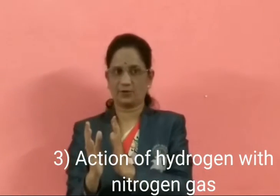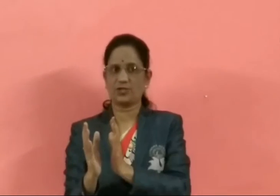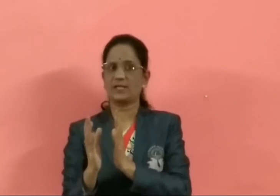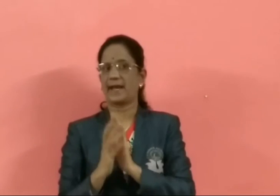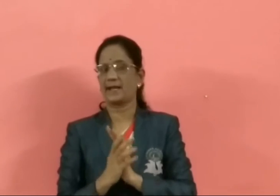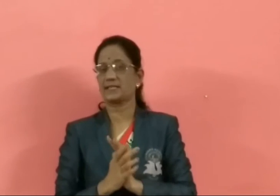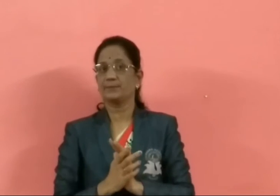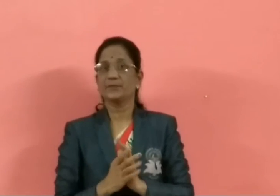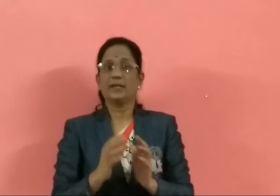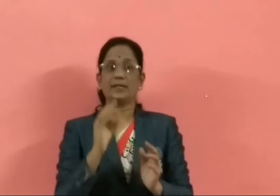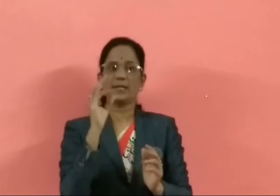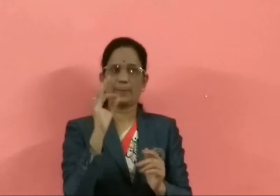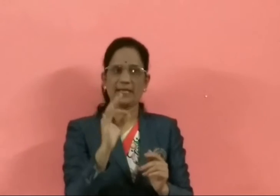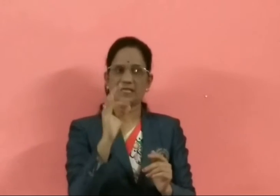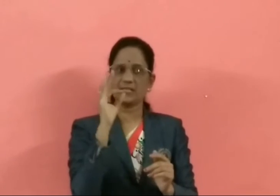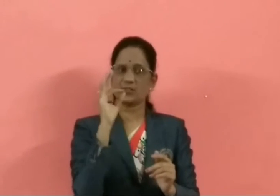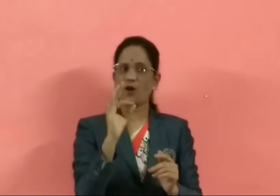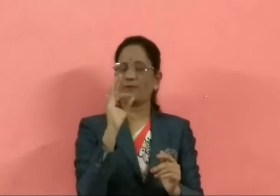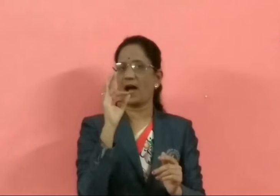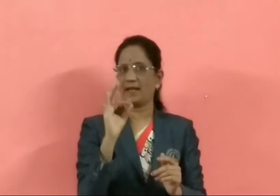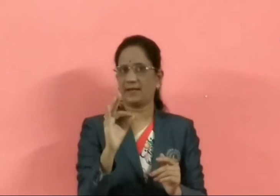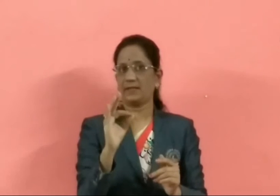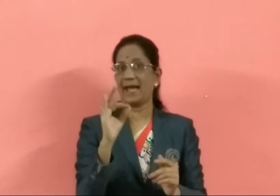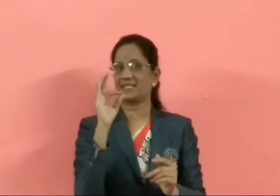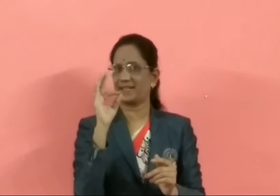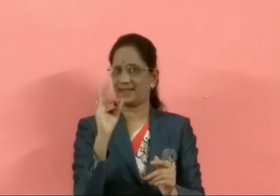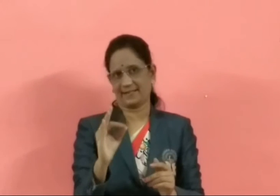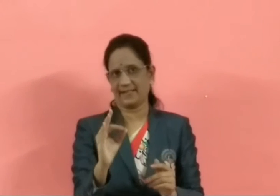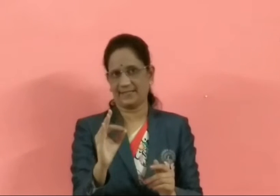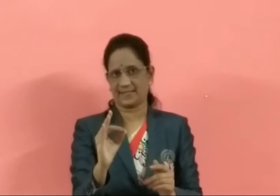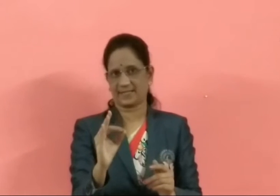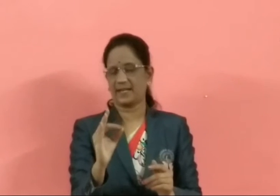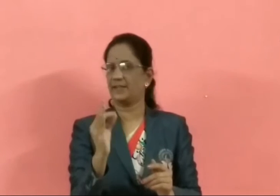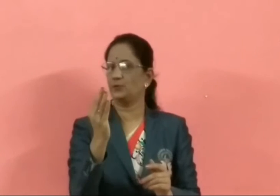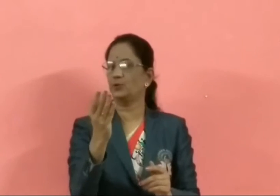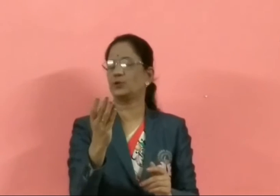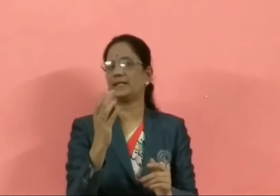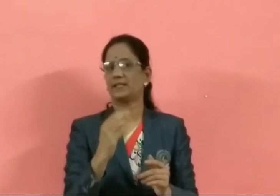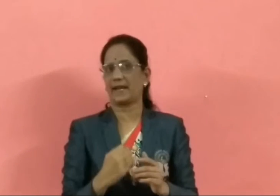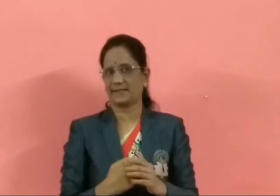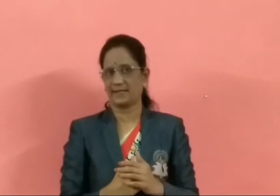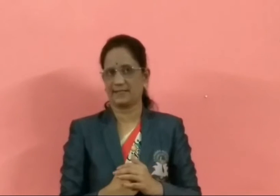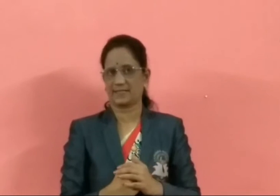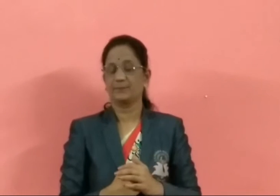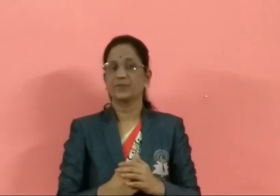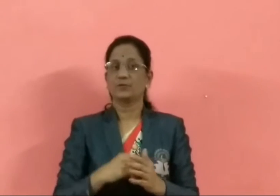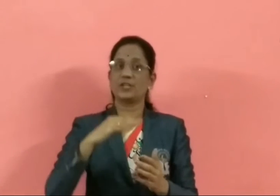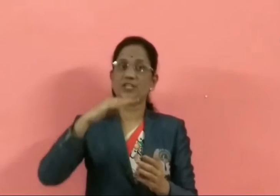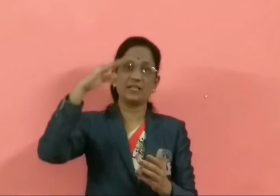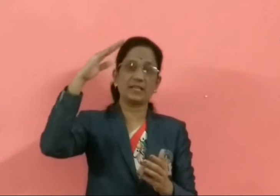nitrogen gas in the presence of iron as a catalyst, and you know that the catalyst which